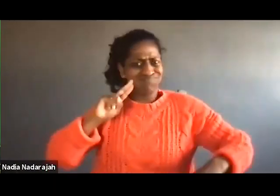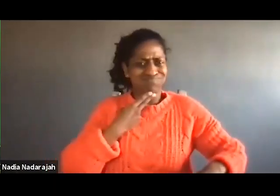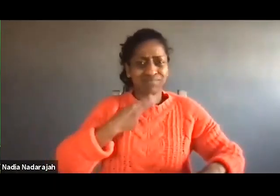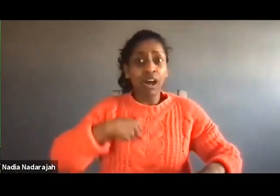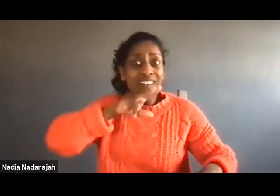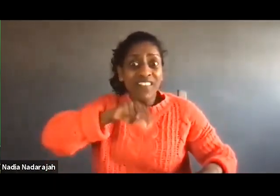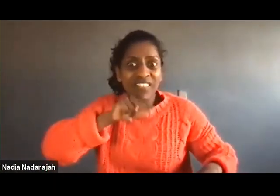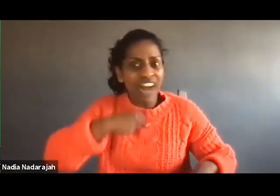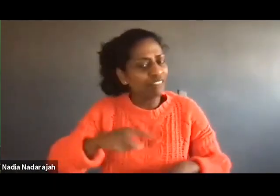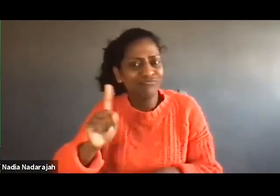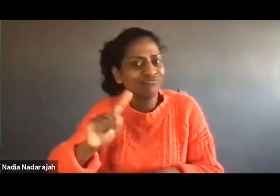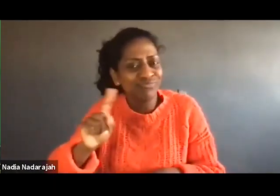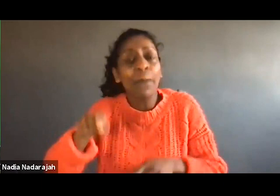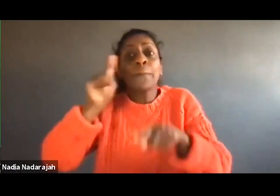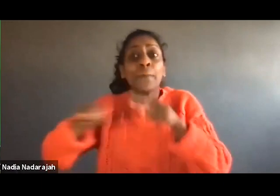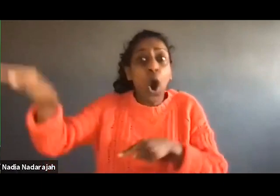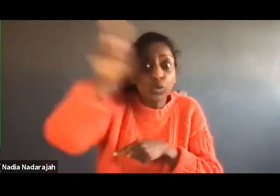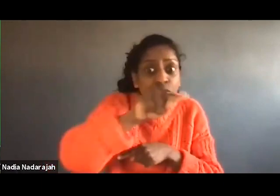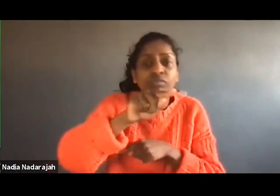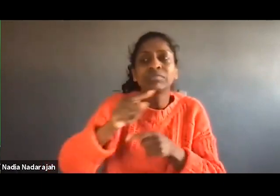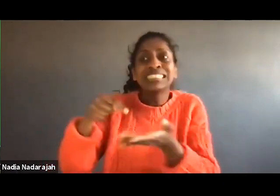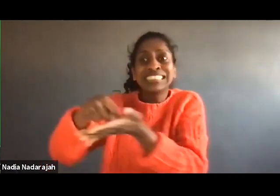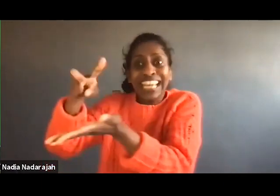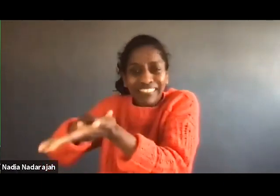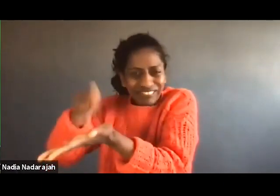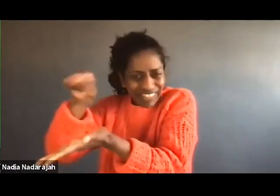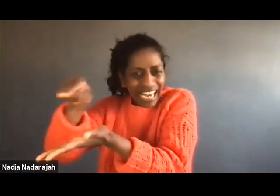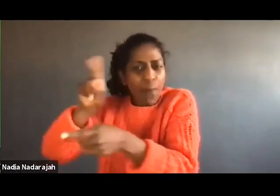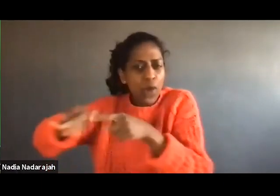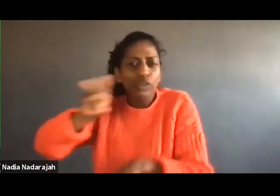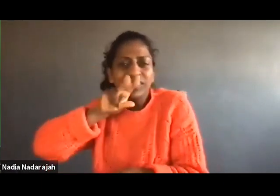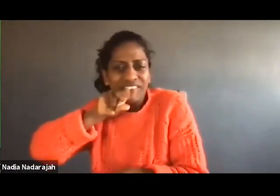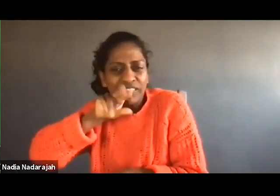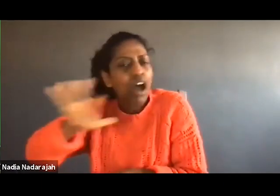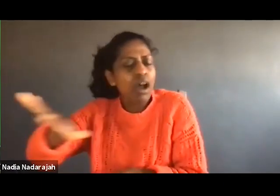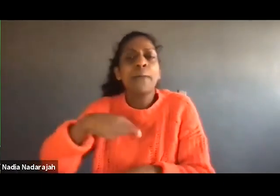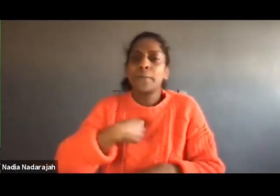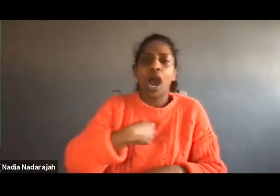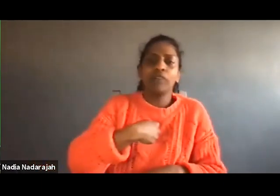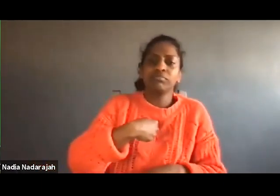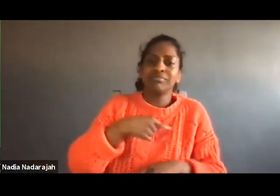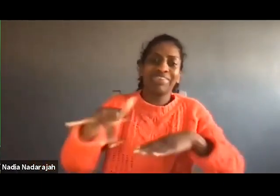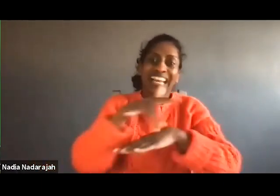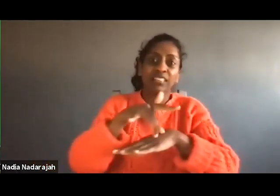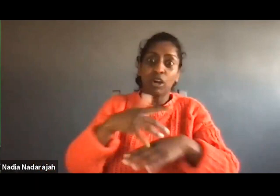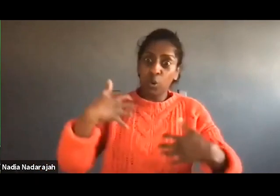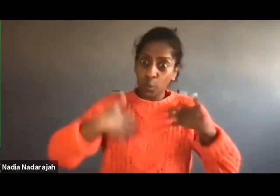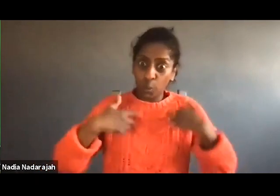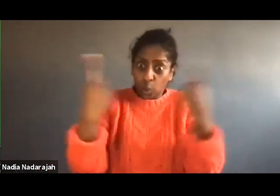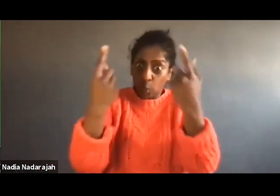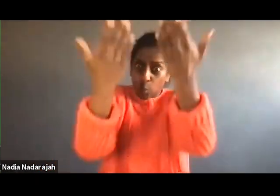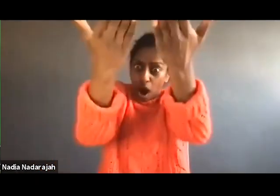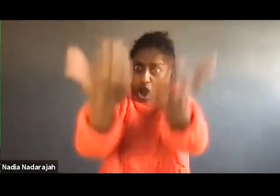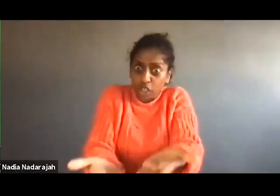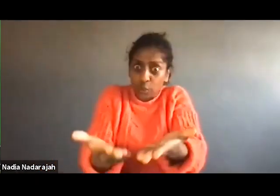long time ago. And as a deaf person, we have translated his monologues, which is like a long speech